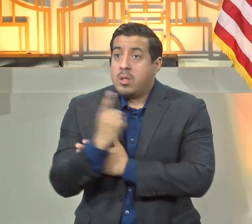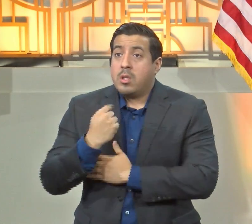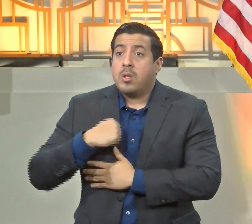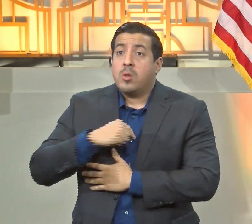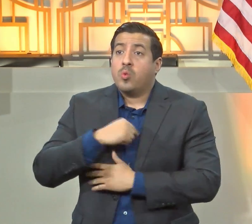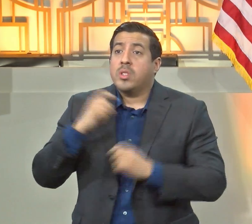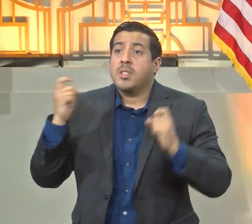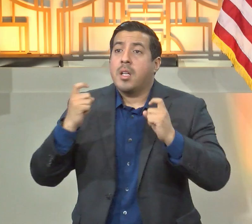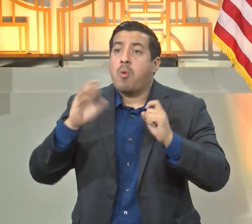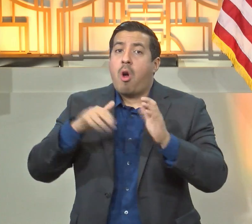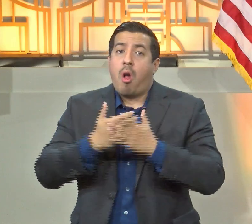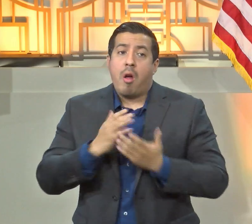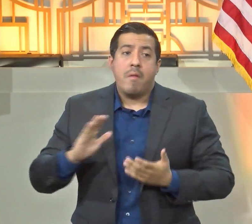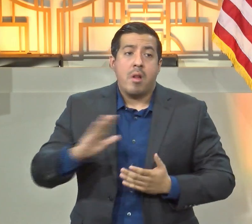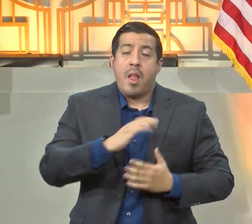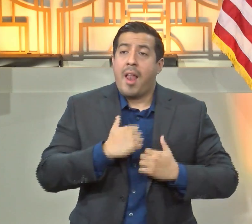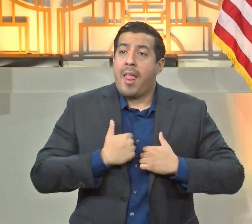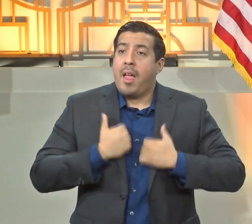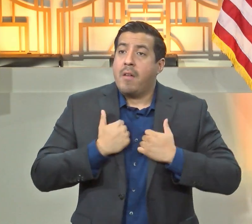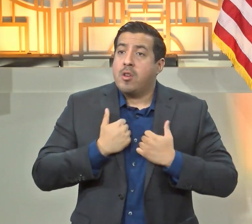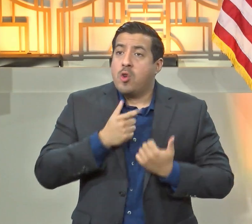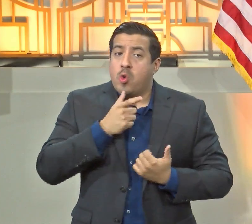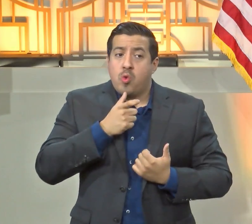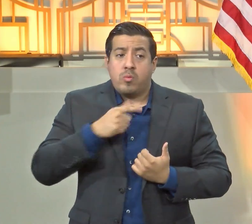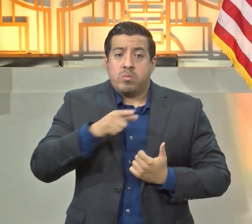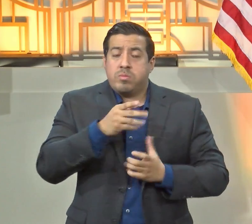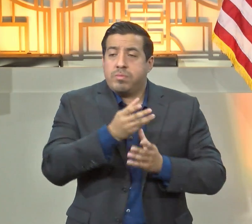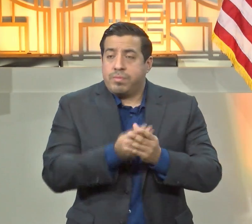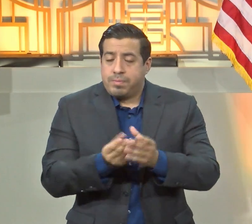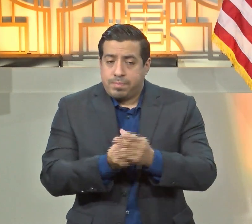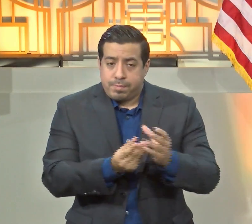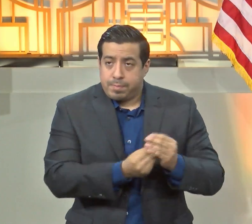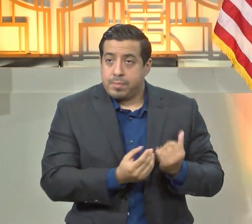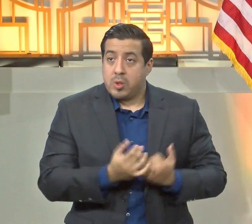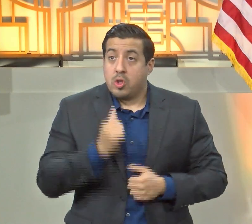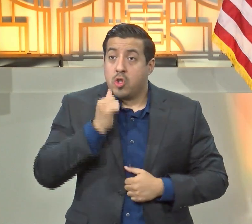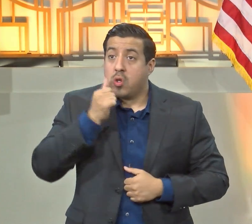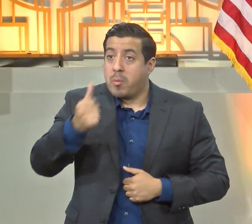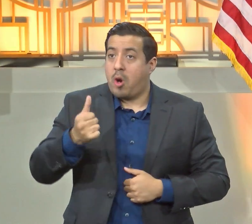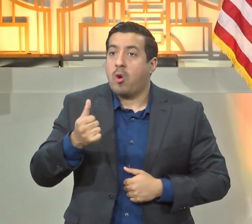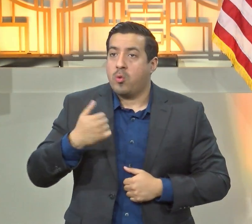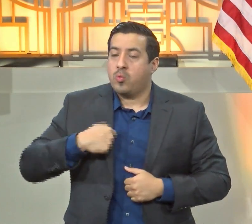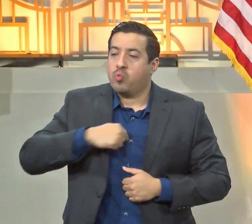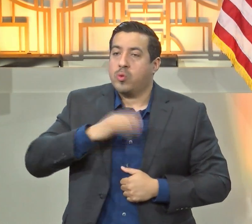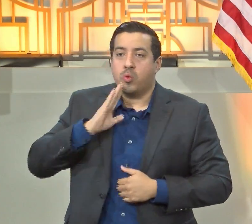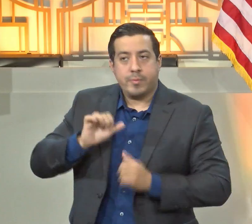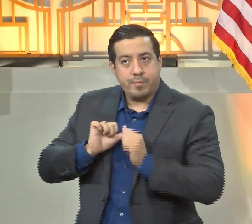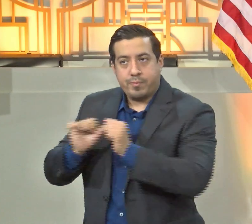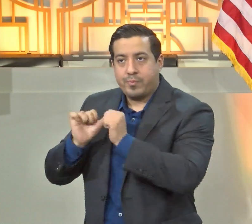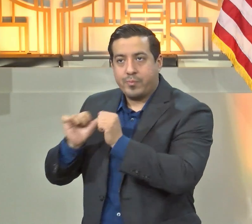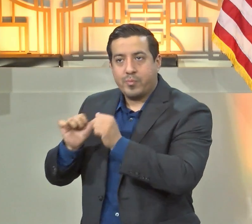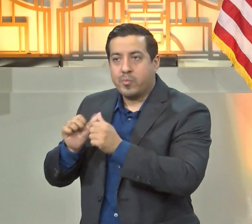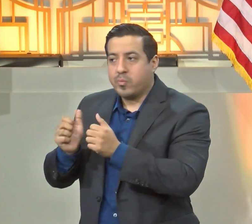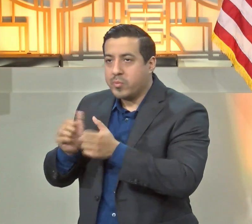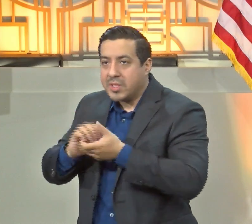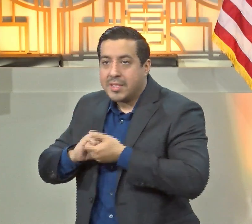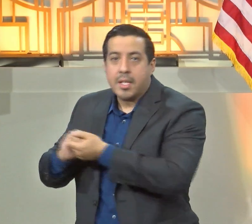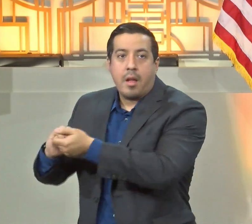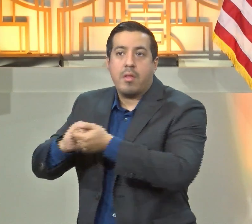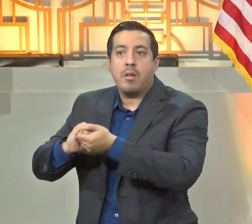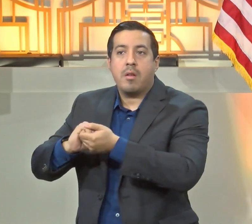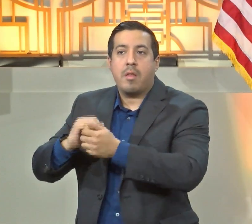celebrate those lives, the lives of the people we lost, and tomorrow we continue together the